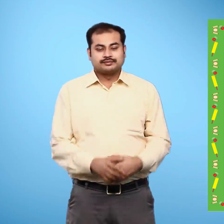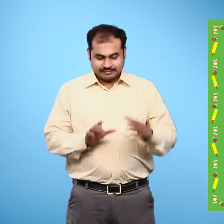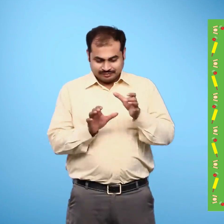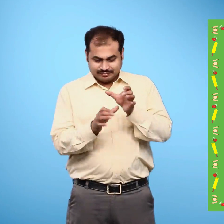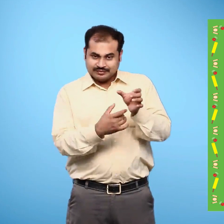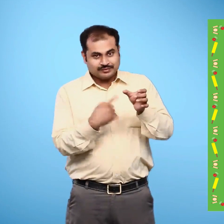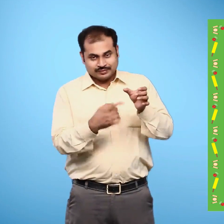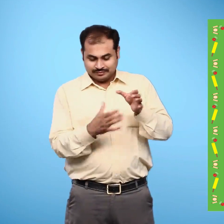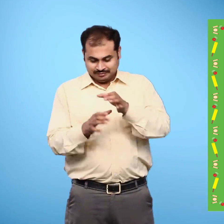Put a book on it.